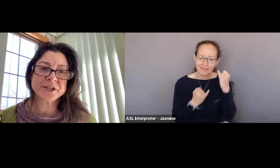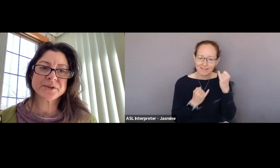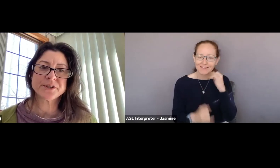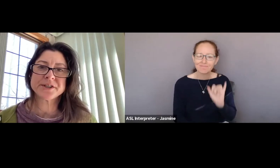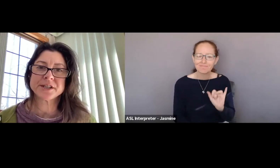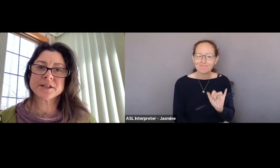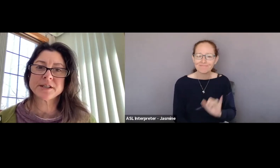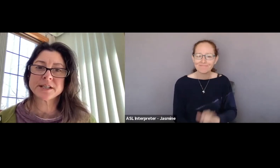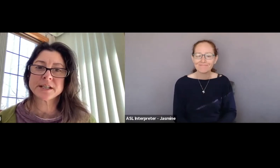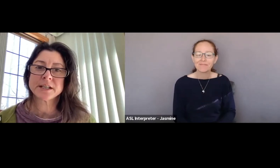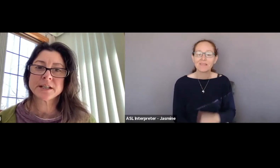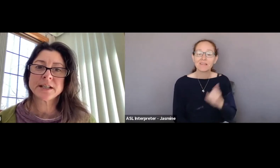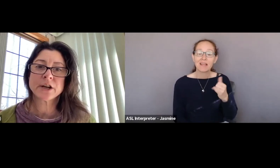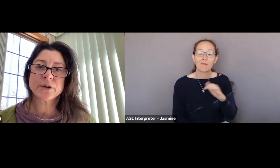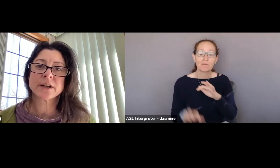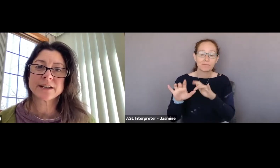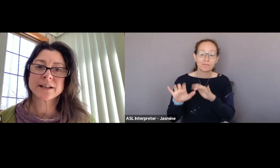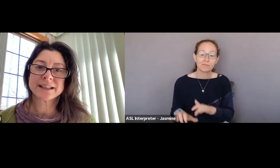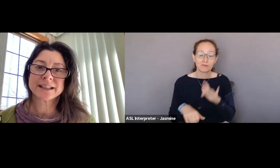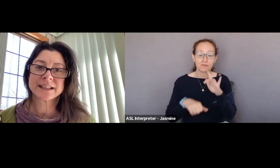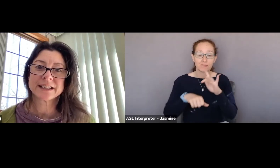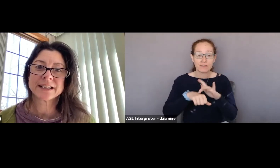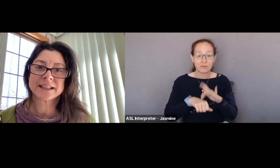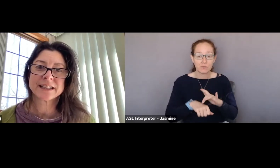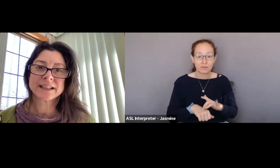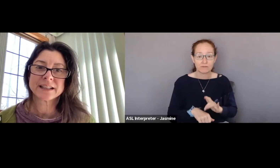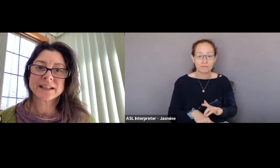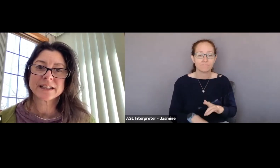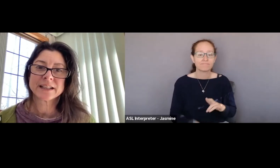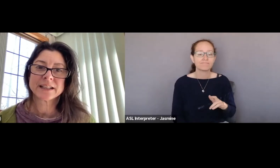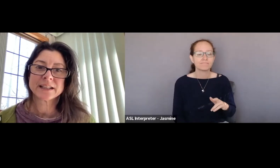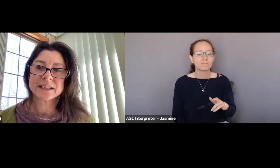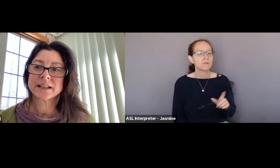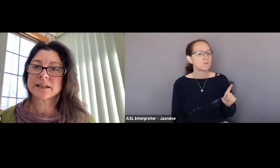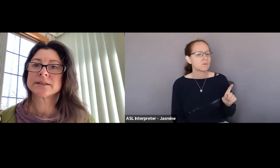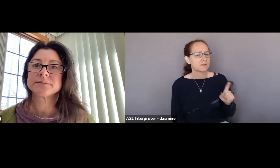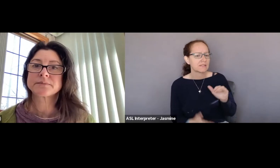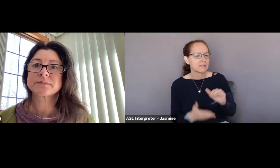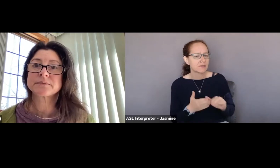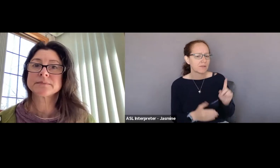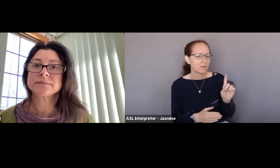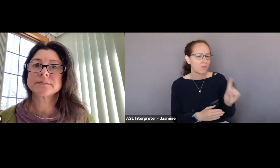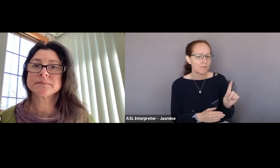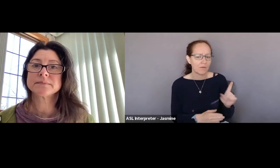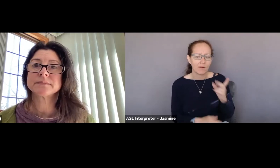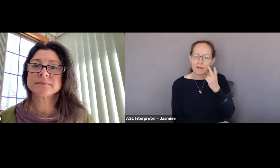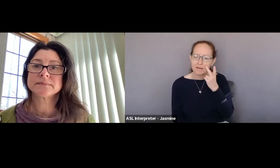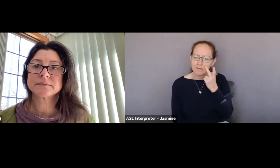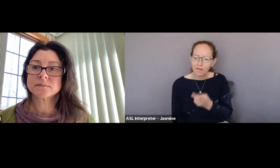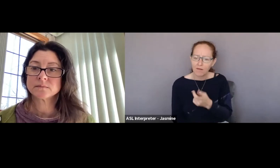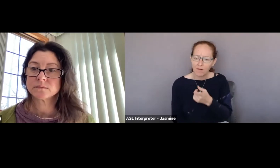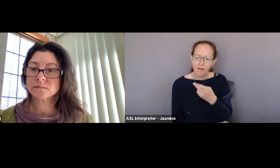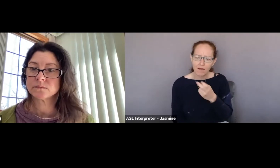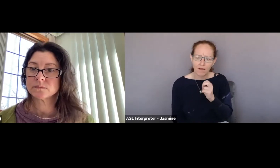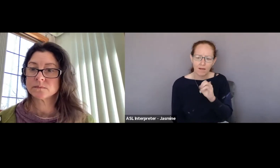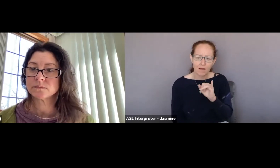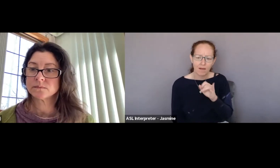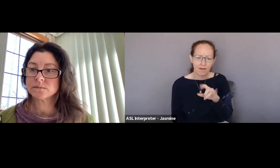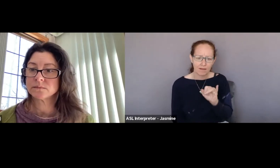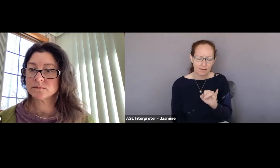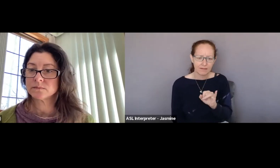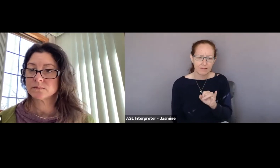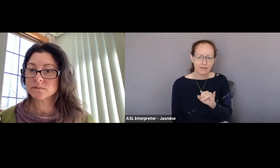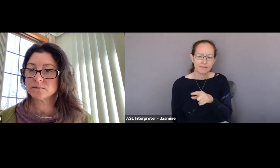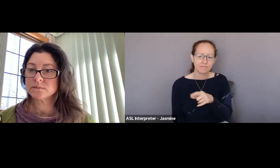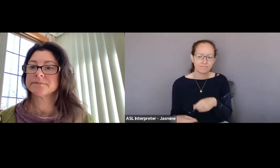some resources. Sorry, excuse me one moment. I just saw one more. Heidi put in the chat. Our group took a cue